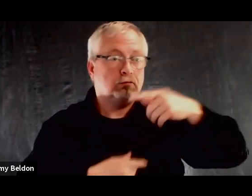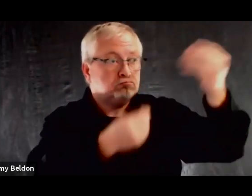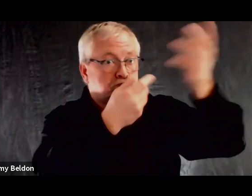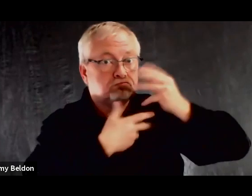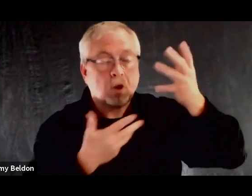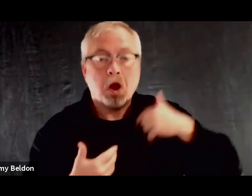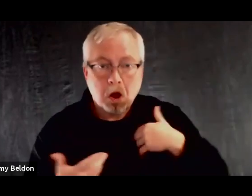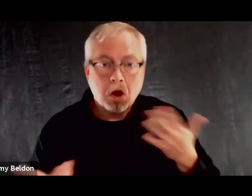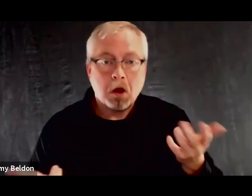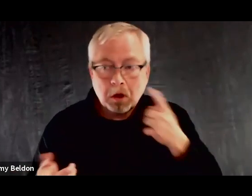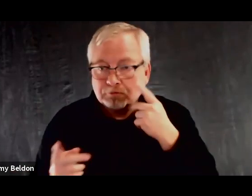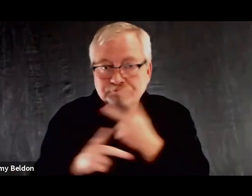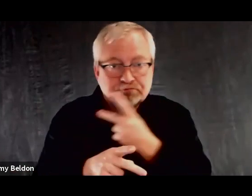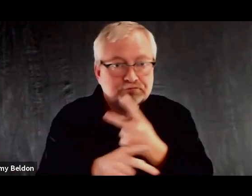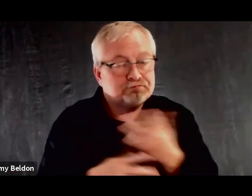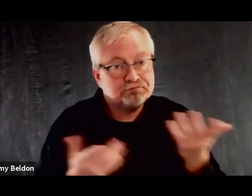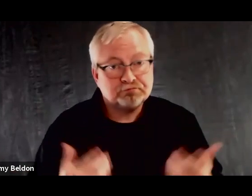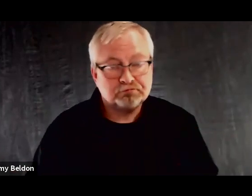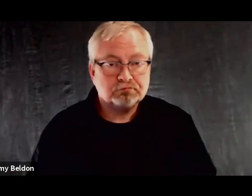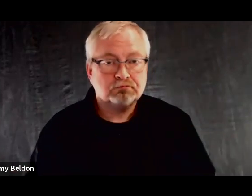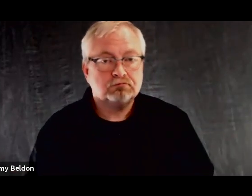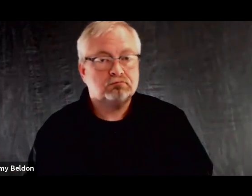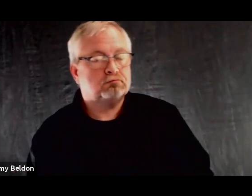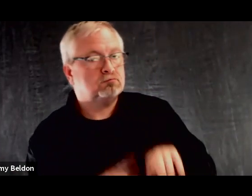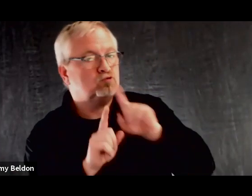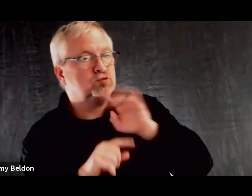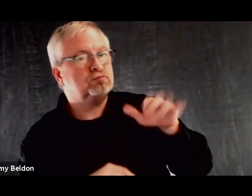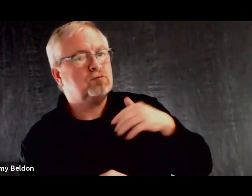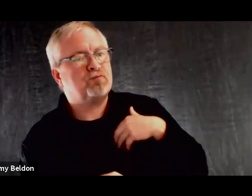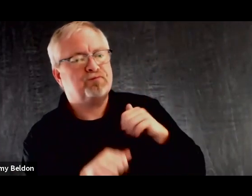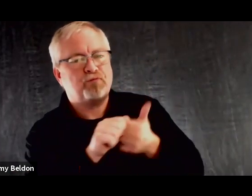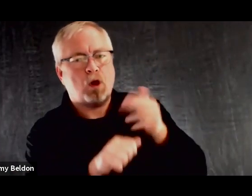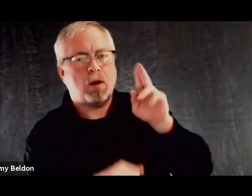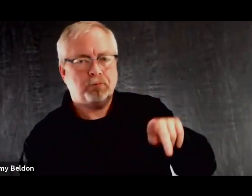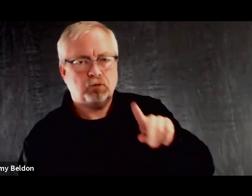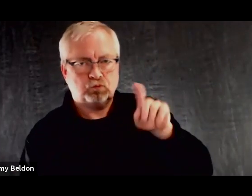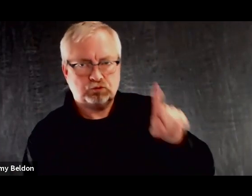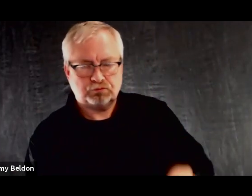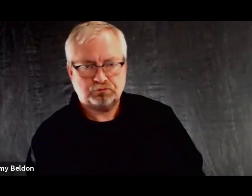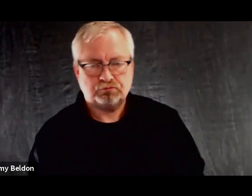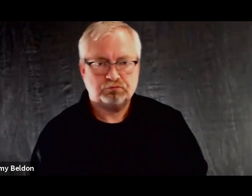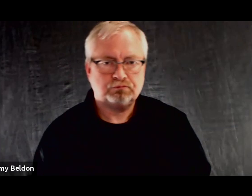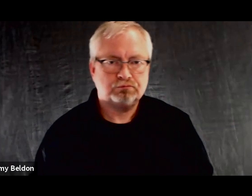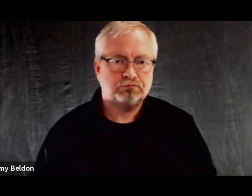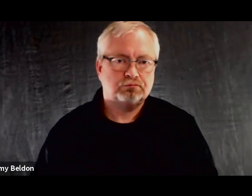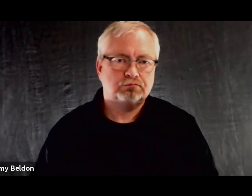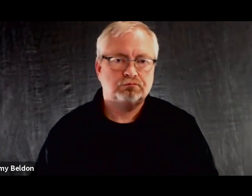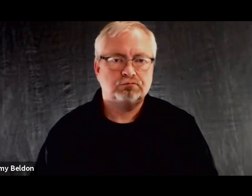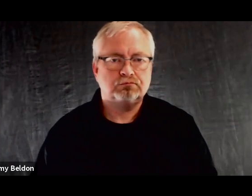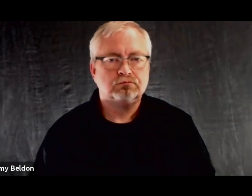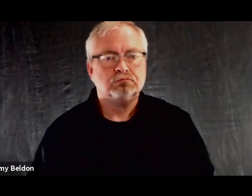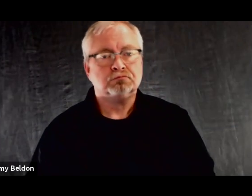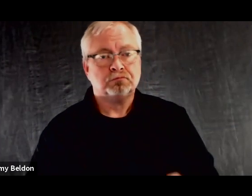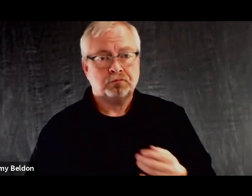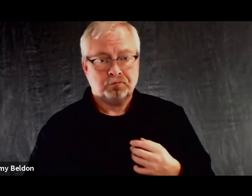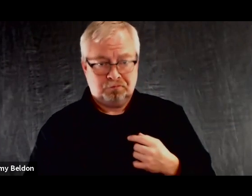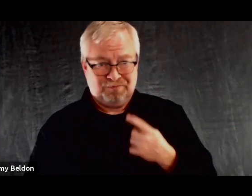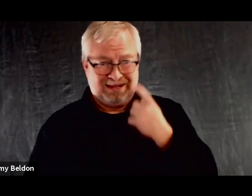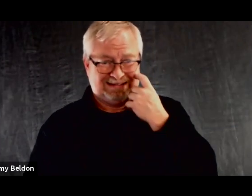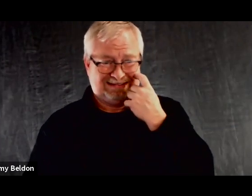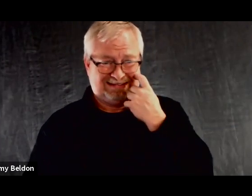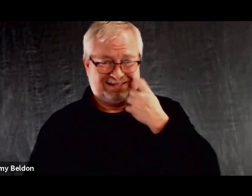And then just to follow up, I mean, we discussed the other day the possibility of restaurants doing temperature